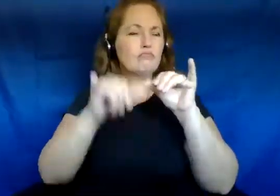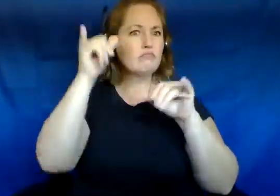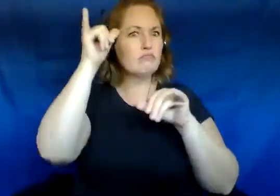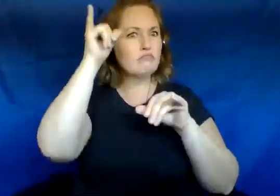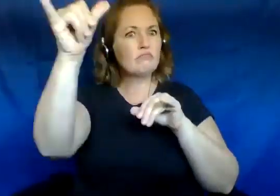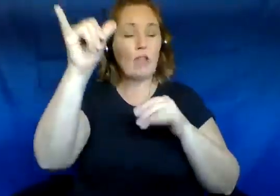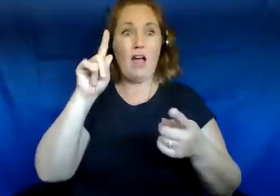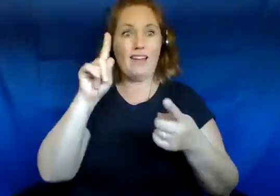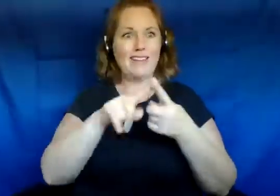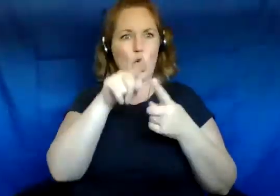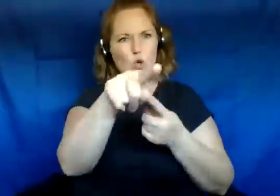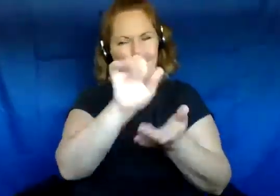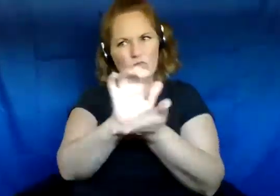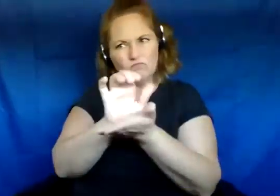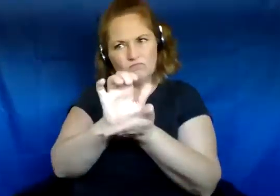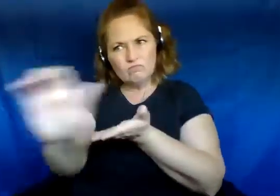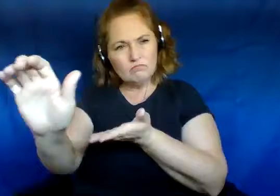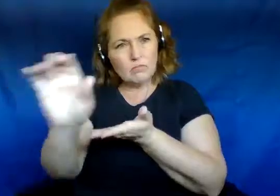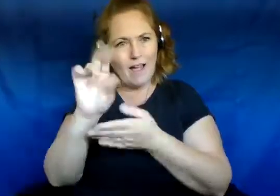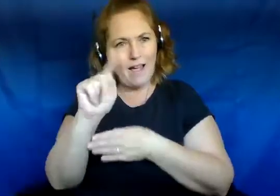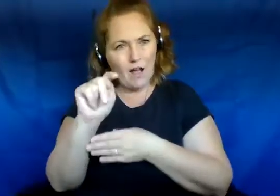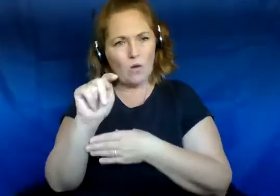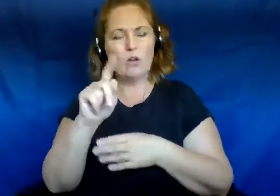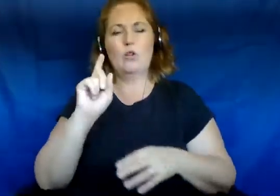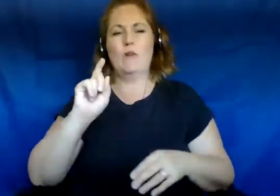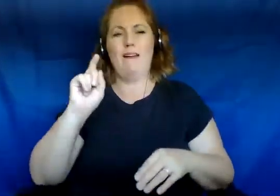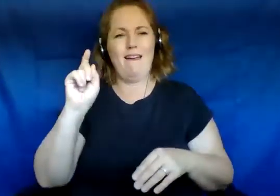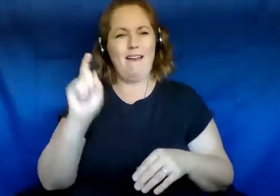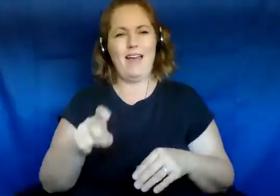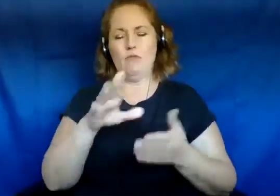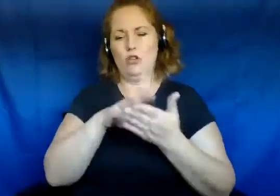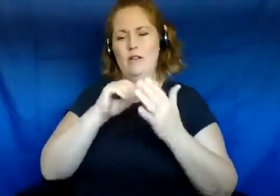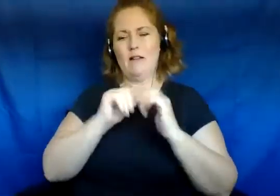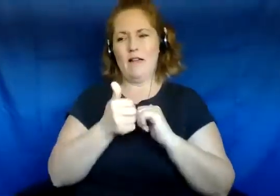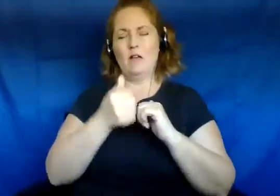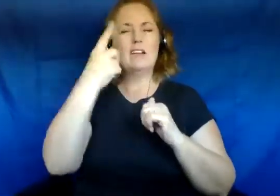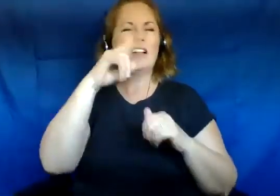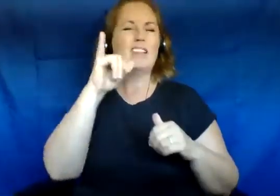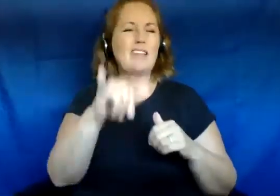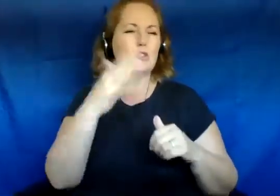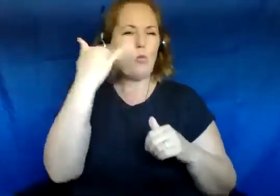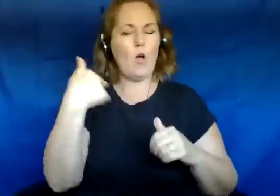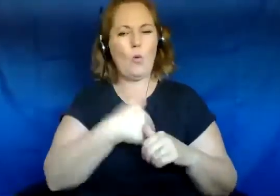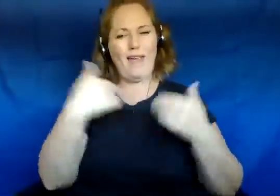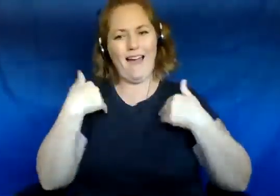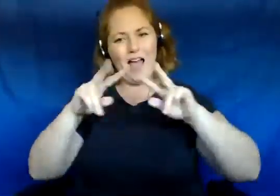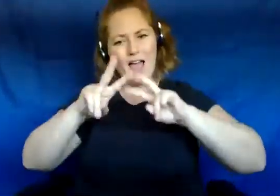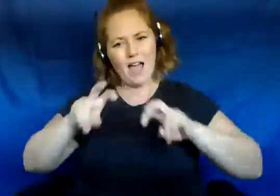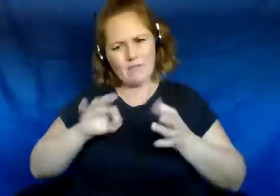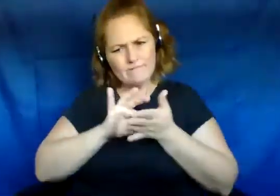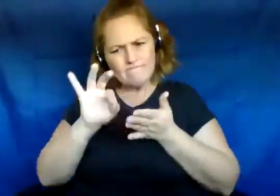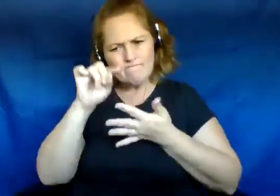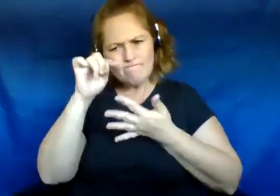out. We have to be able to that's why we have an inventory, so we